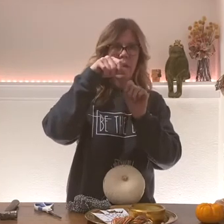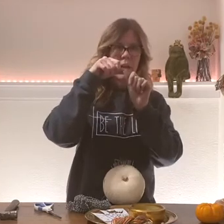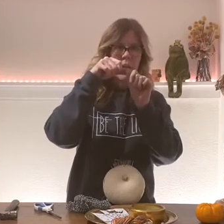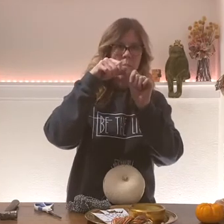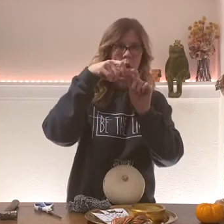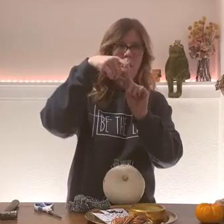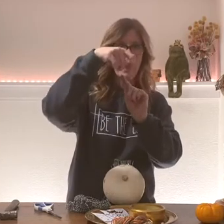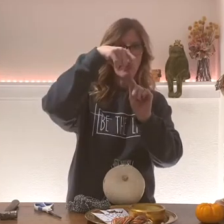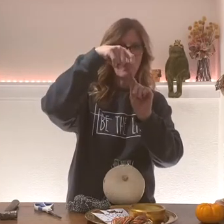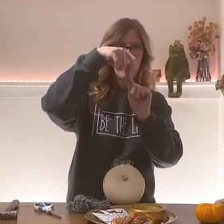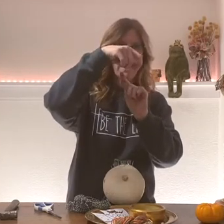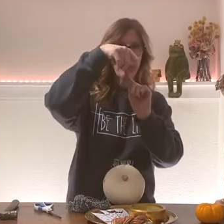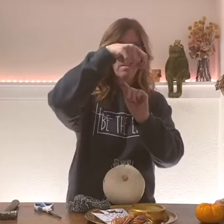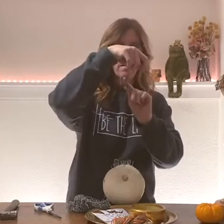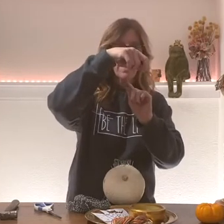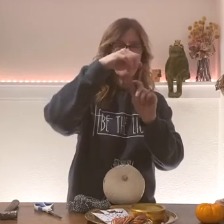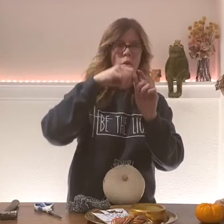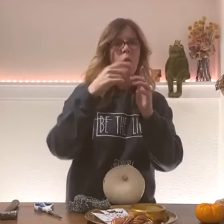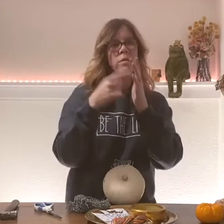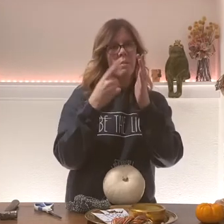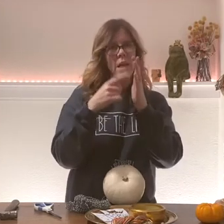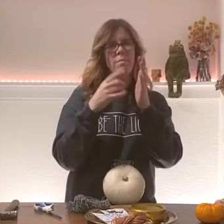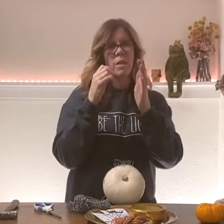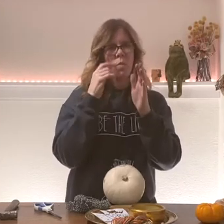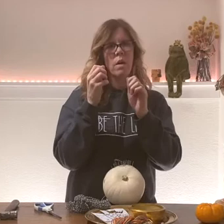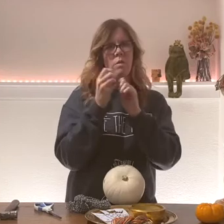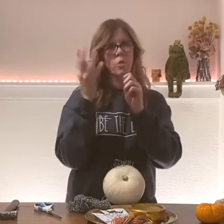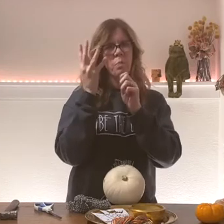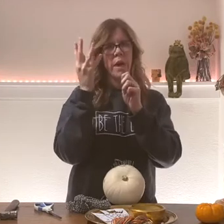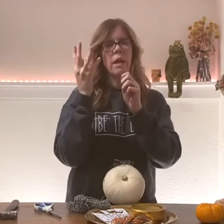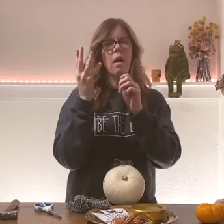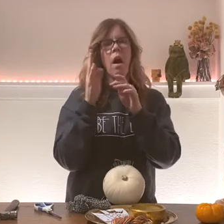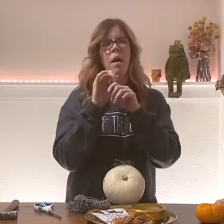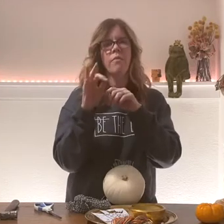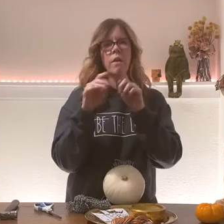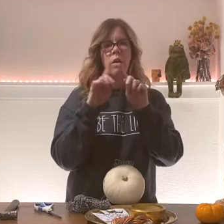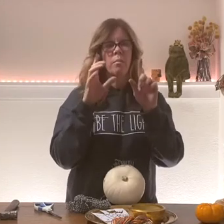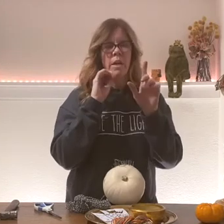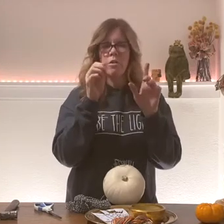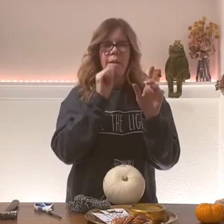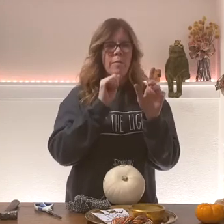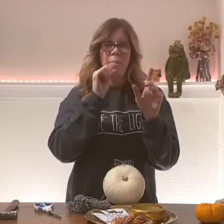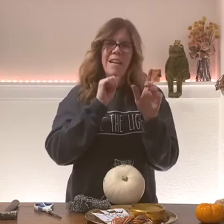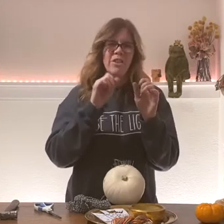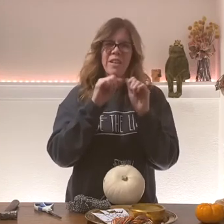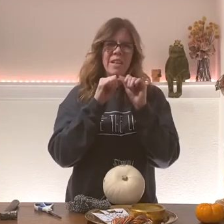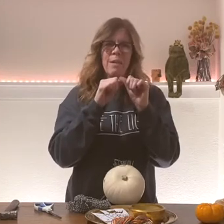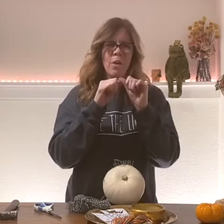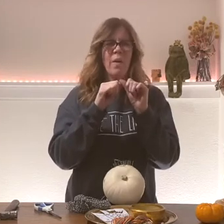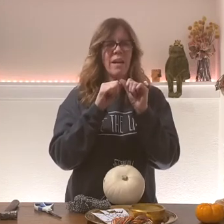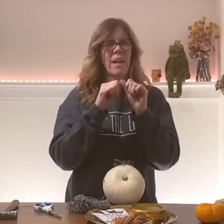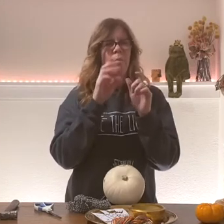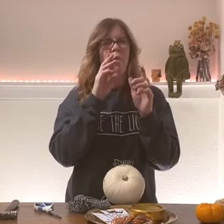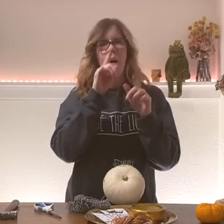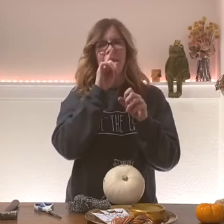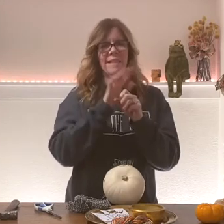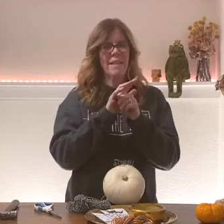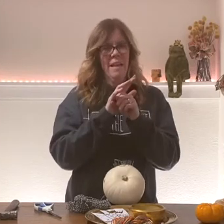keep going, looping as you go. Sometimes it will spring off, but you just have to be patient and keep going, and I promise